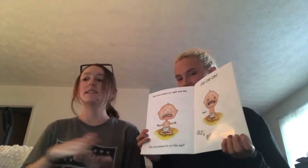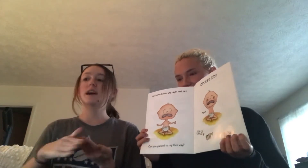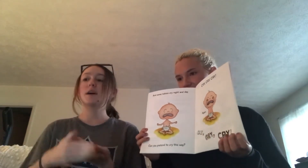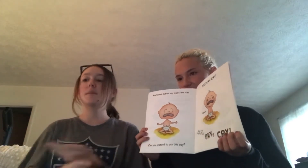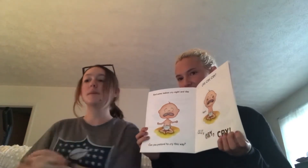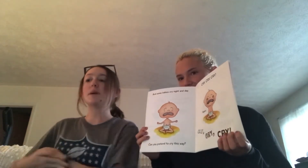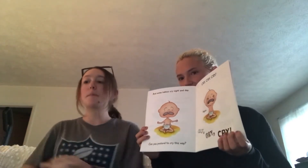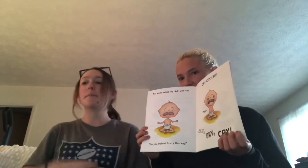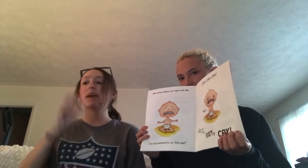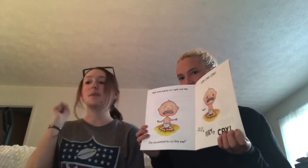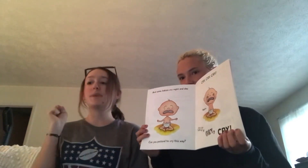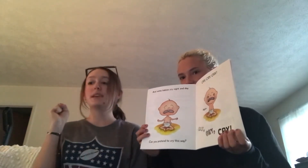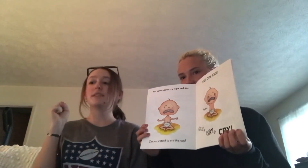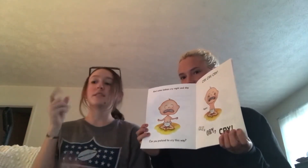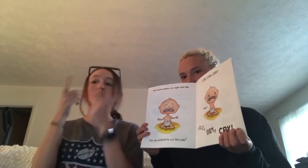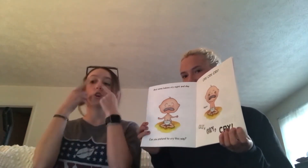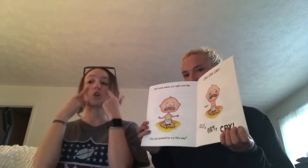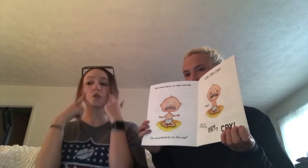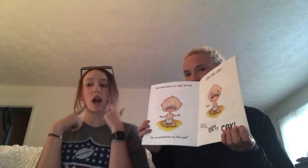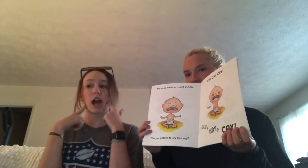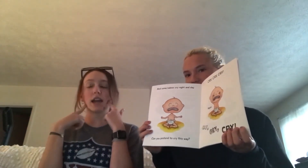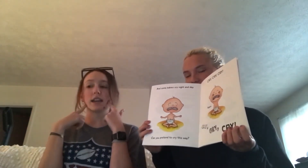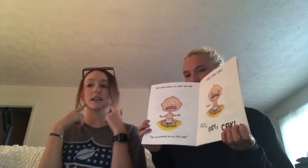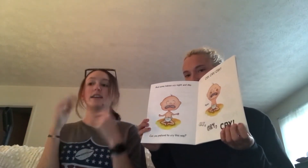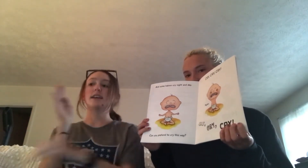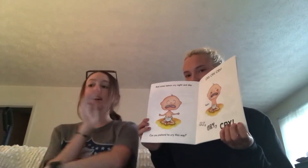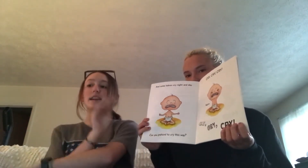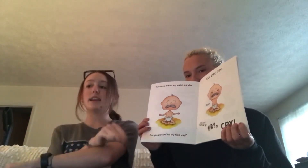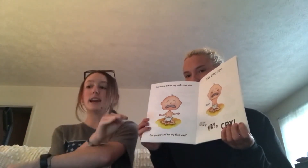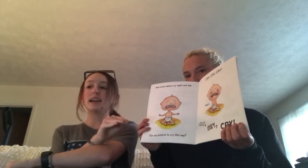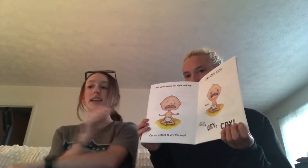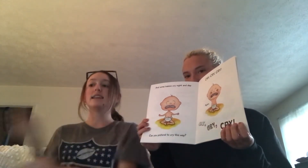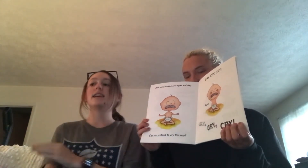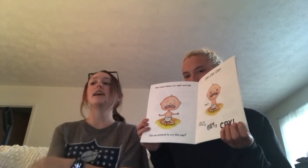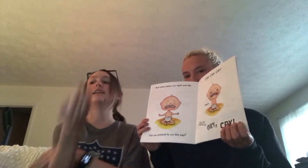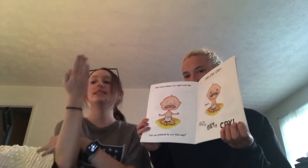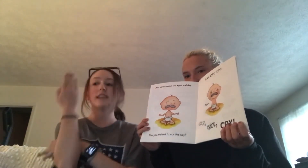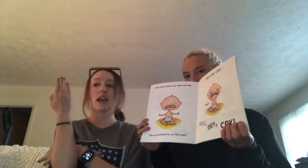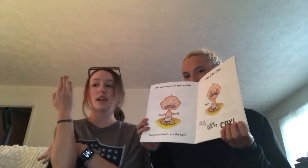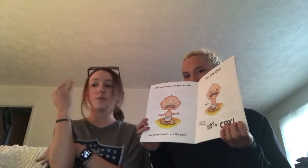Some babies cry night and day.